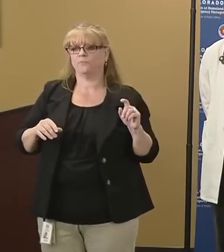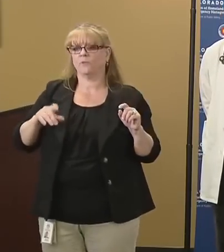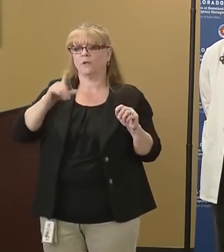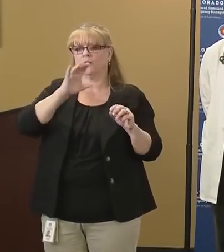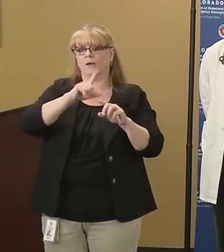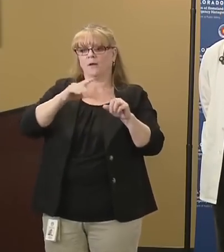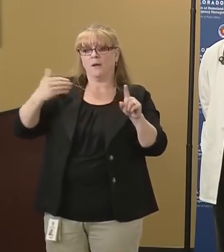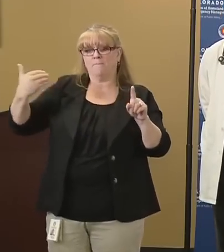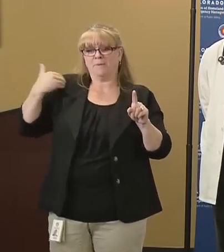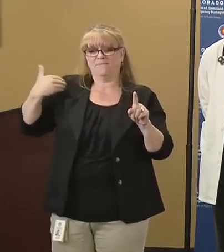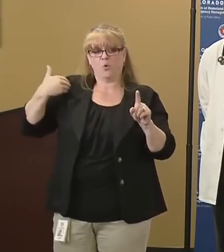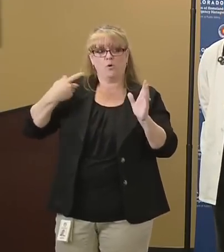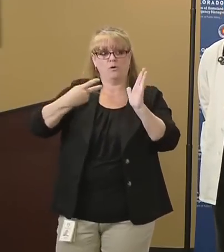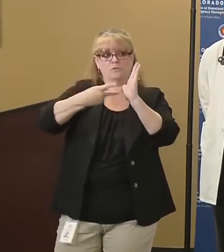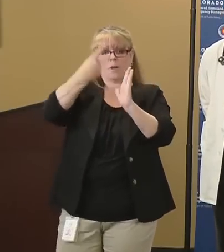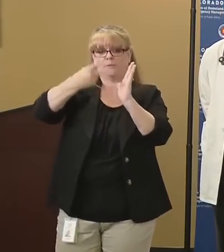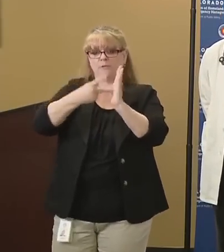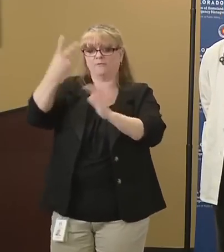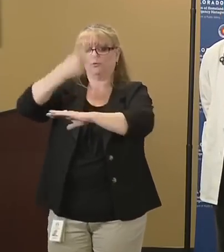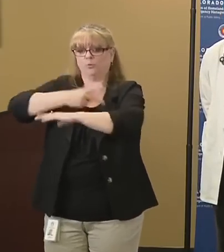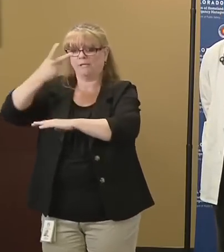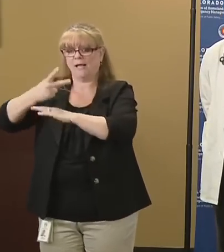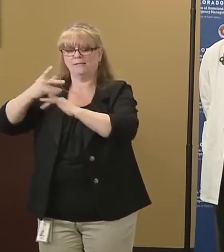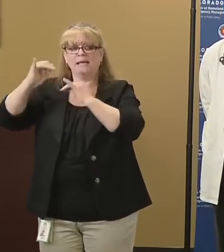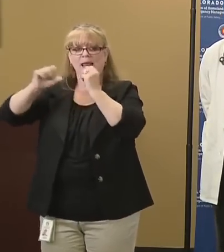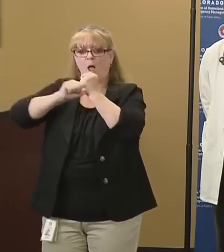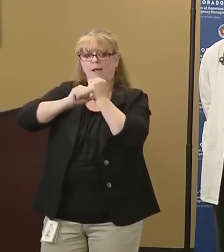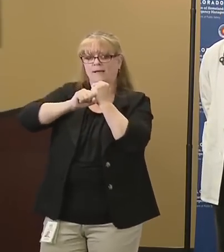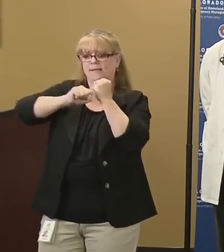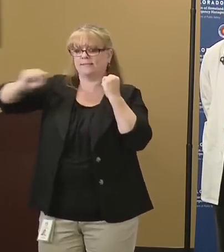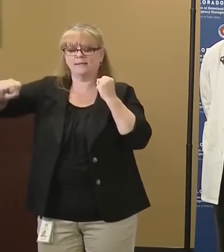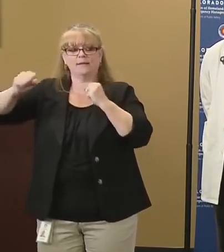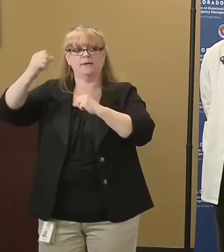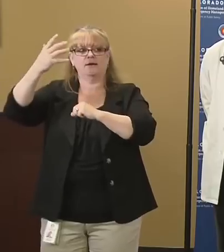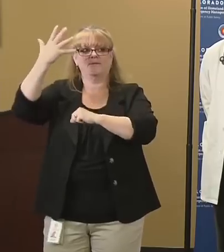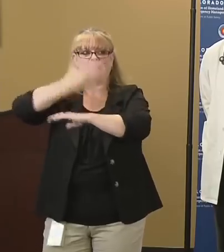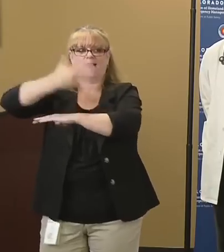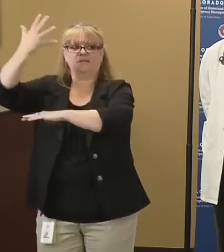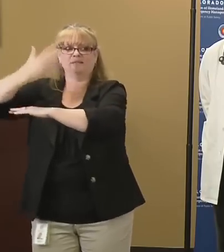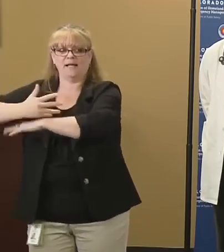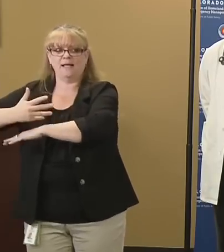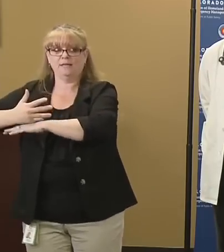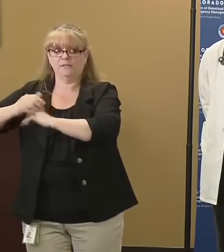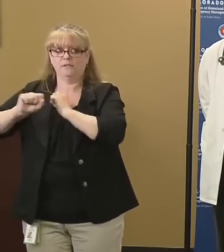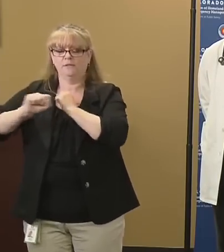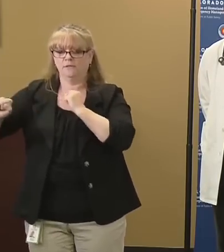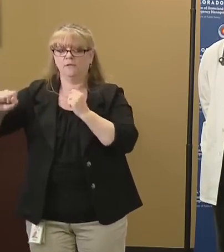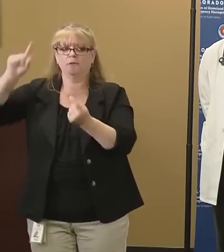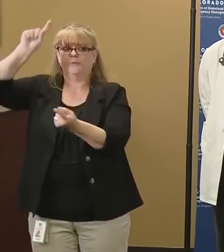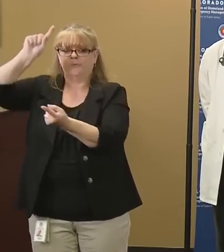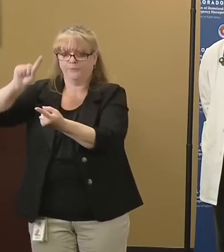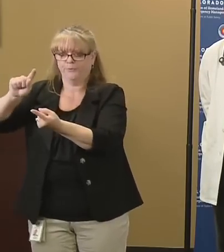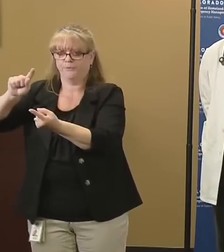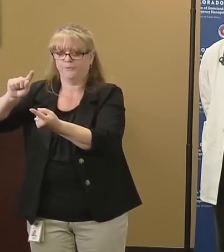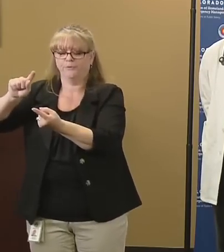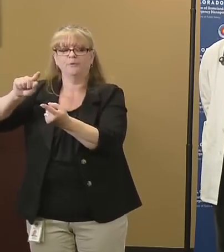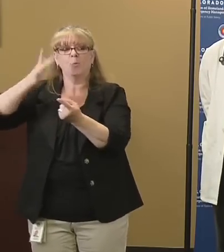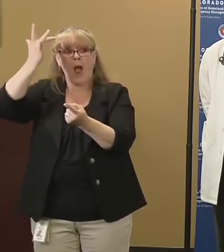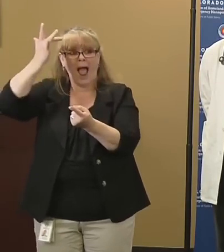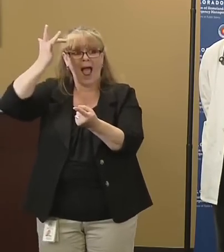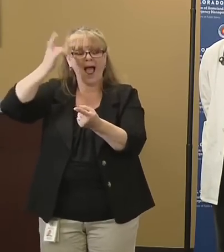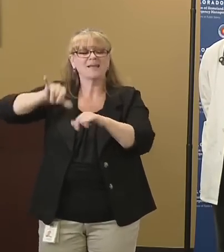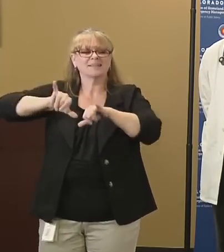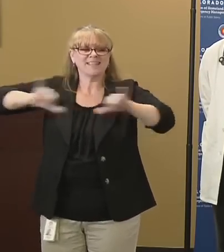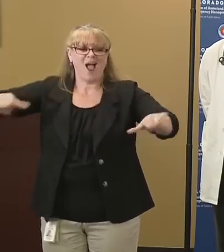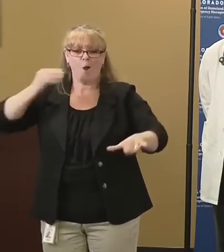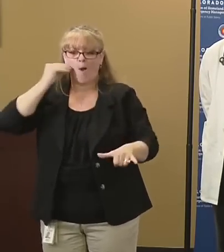is. We do expect that doubling rate will slow further once the impact of the stay-at-home order goes in, which will